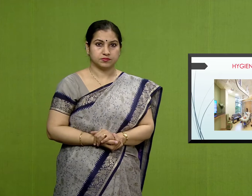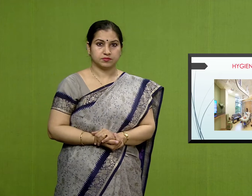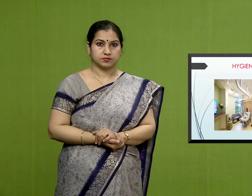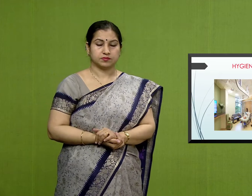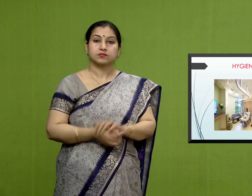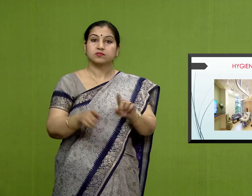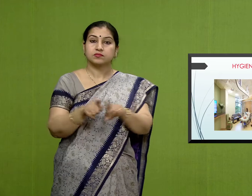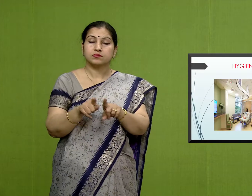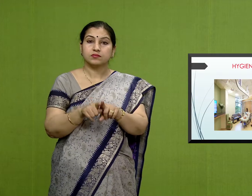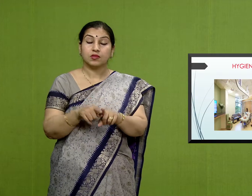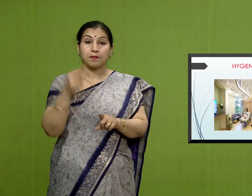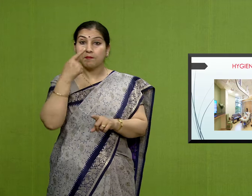Hygiene for the mother.